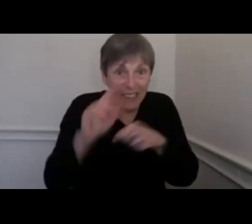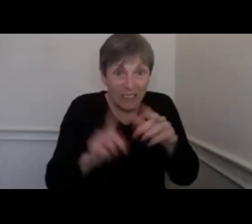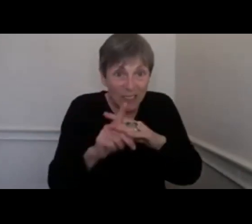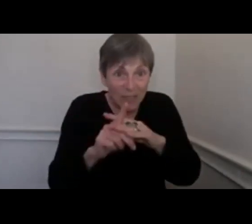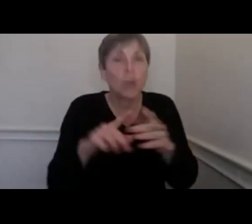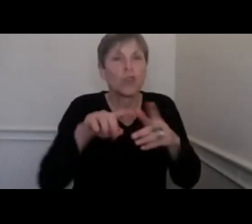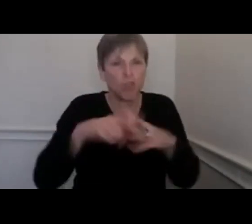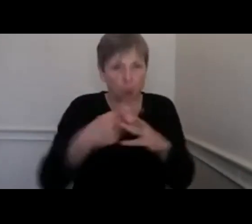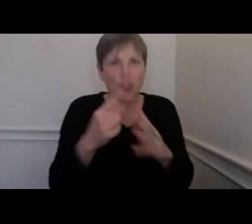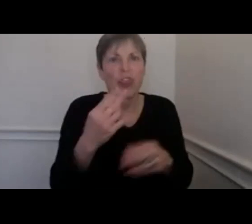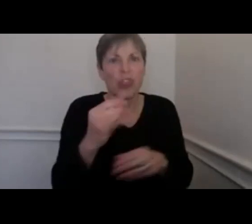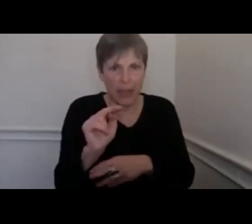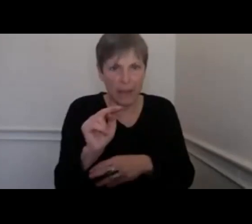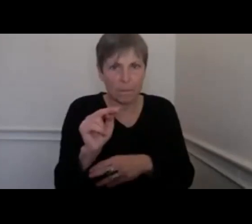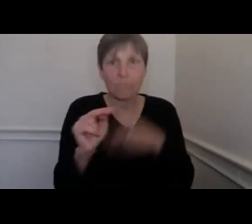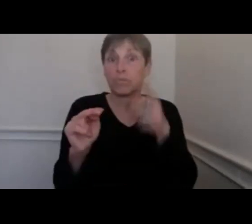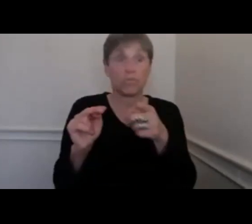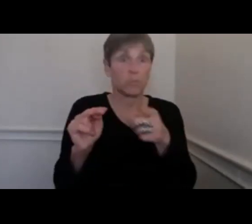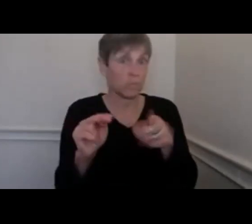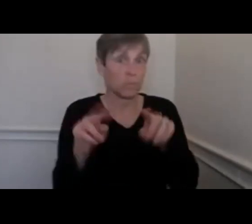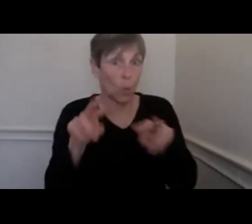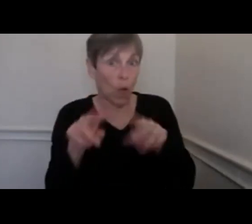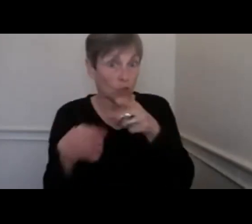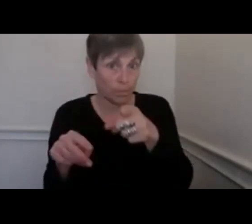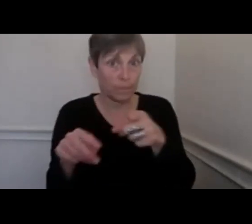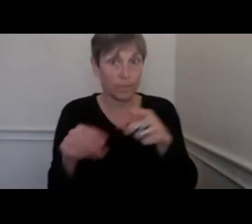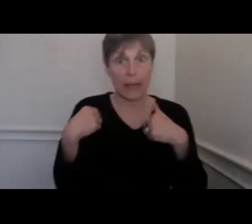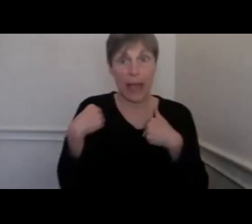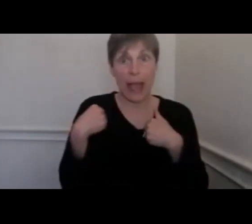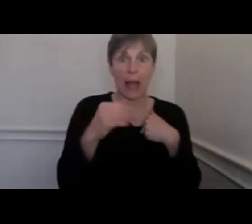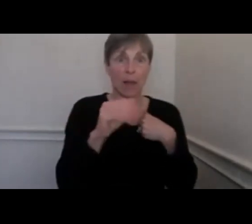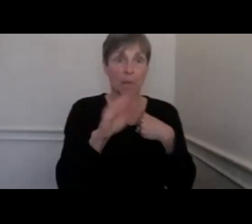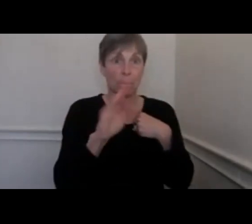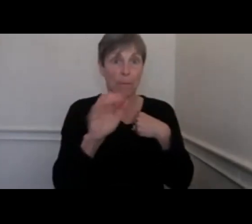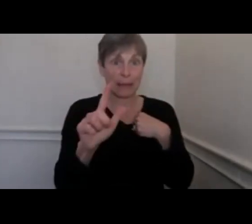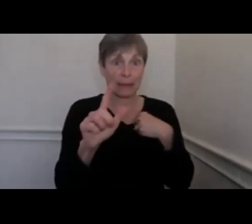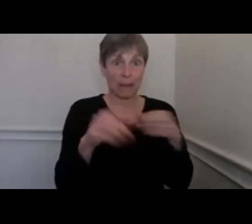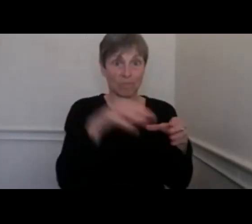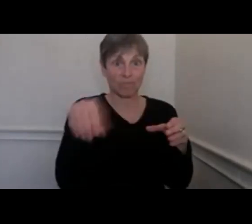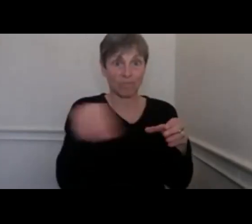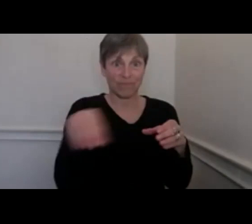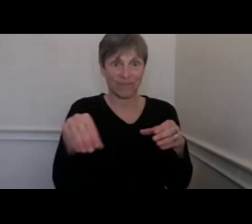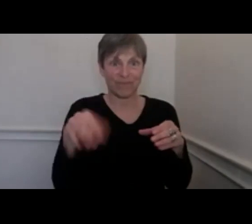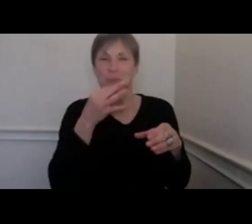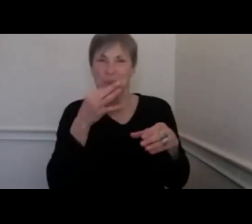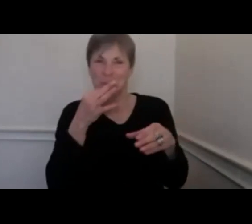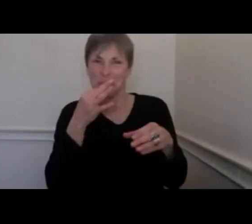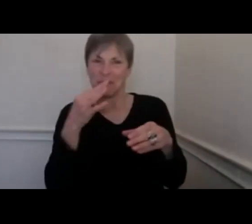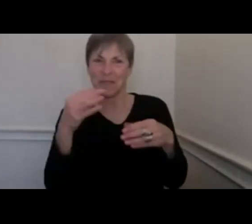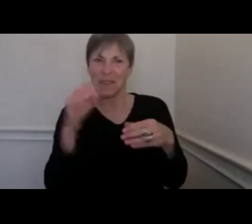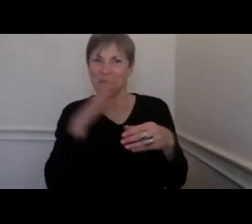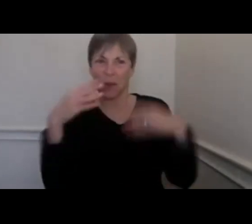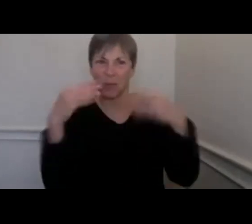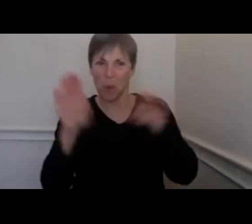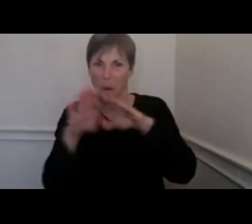six pack of basil that we will be sharing at our farm store here in the next few weeks,